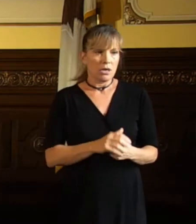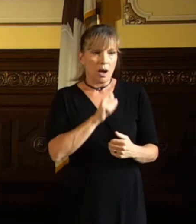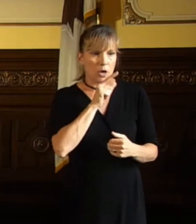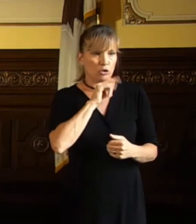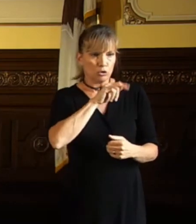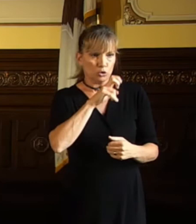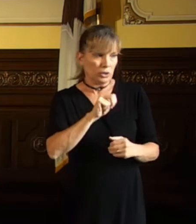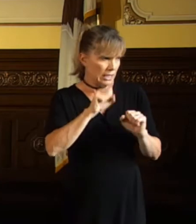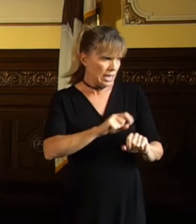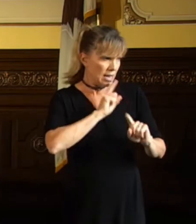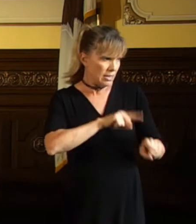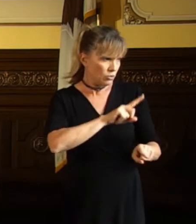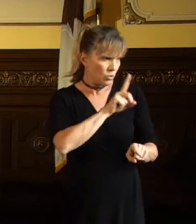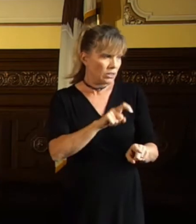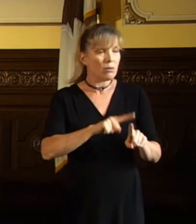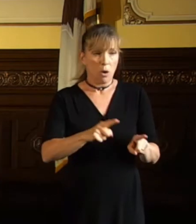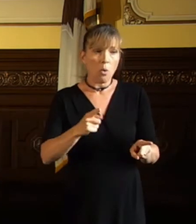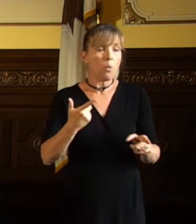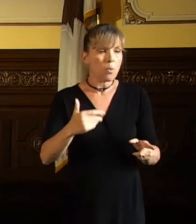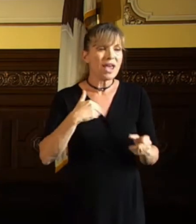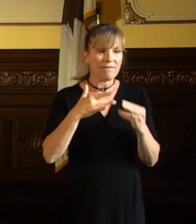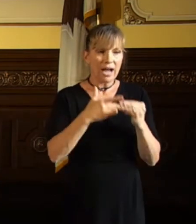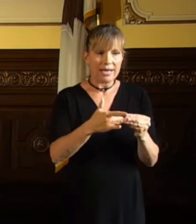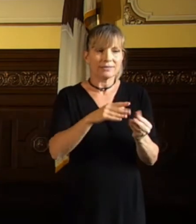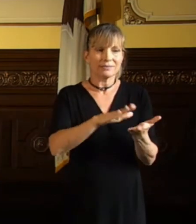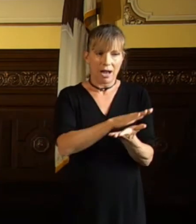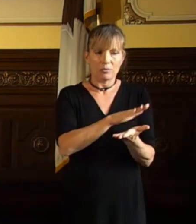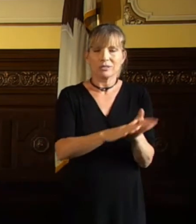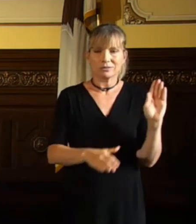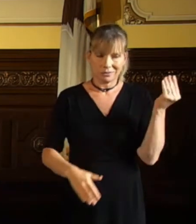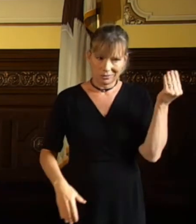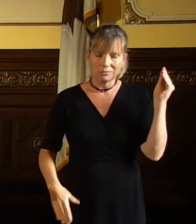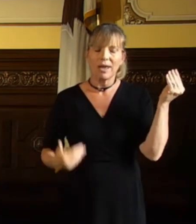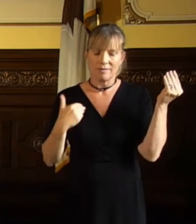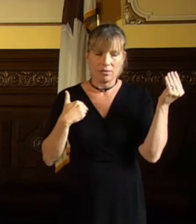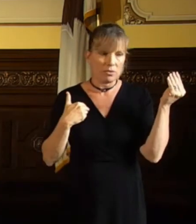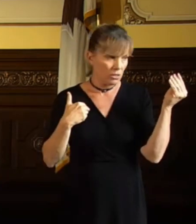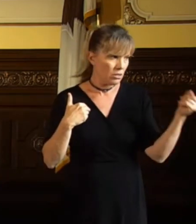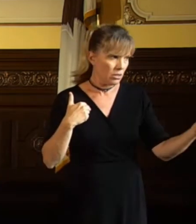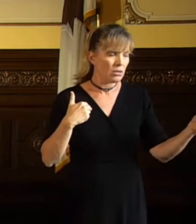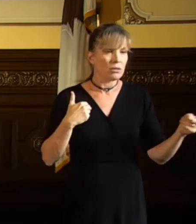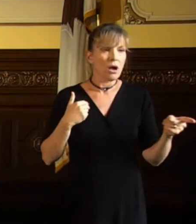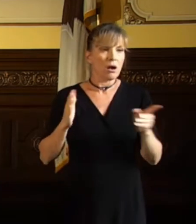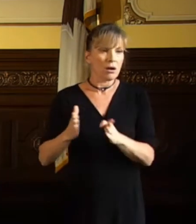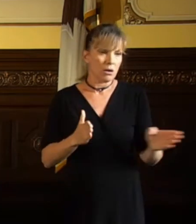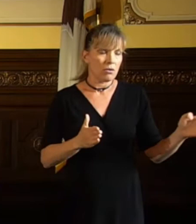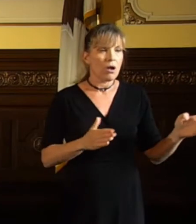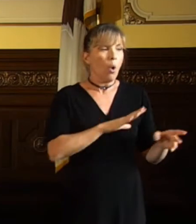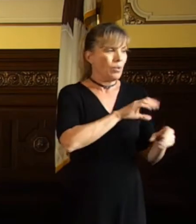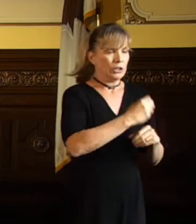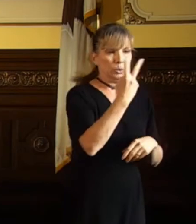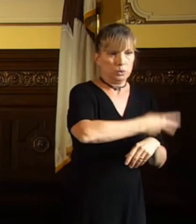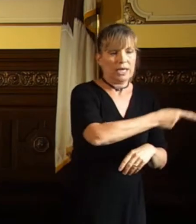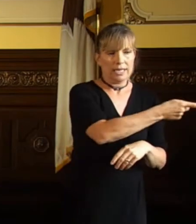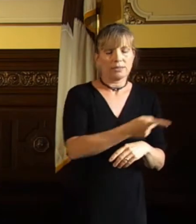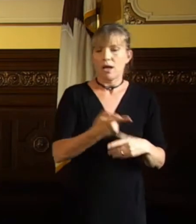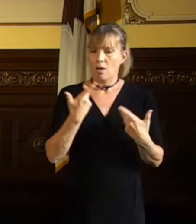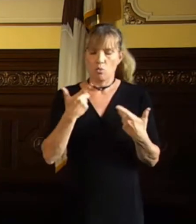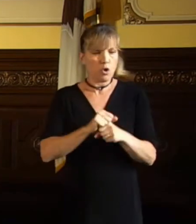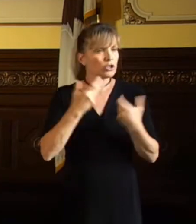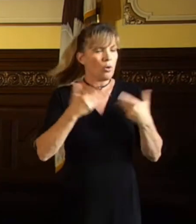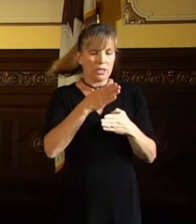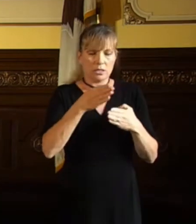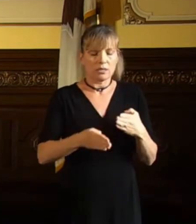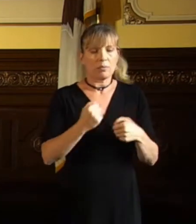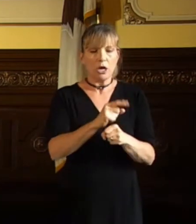answer the question, but, we have guidance documents that are being Yeah, prepared, it's in work the that's next few already days. been done to make sure that people